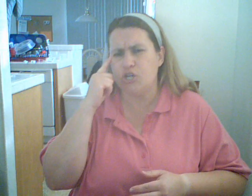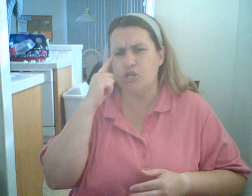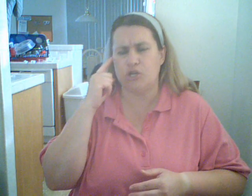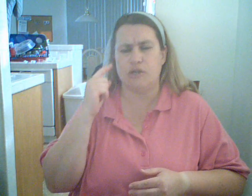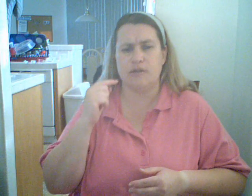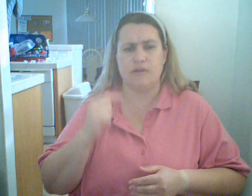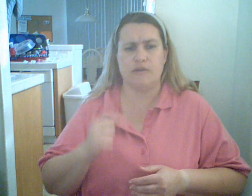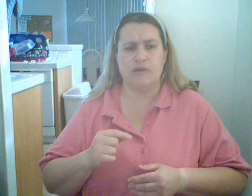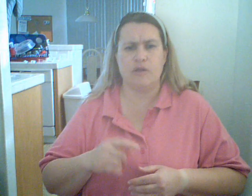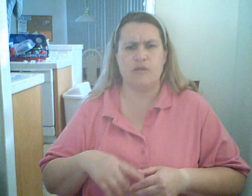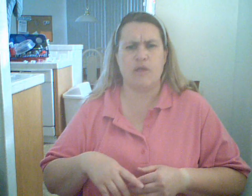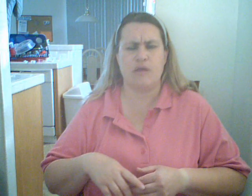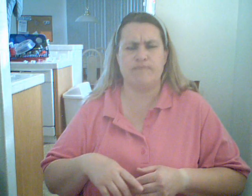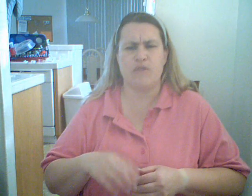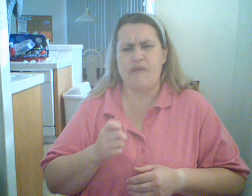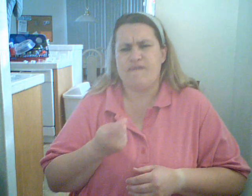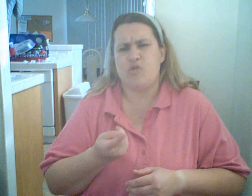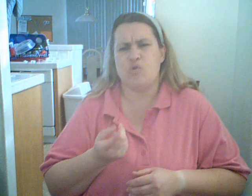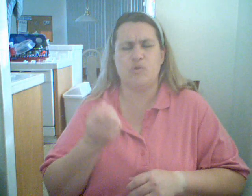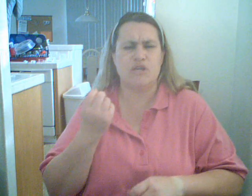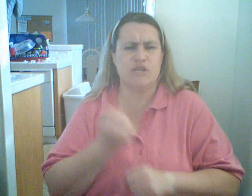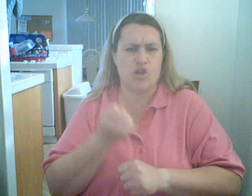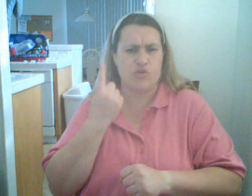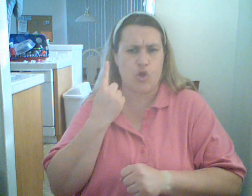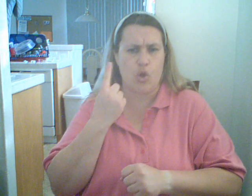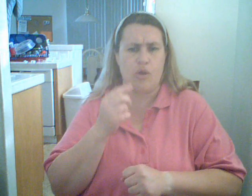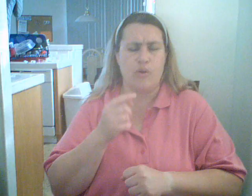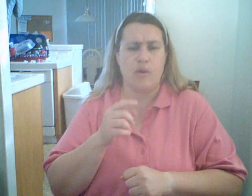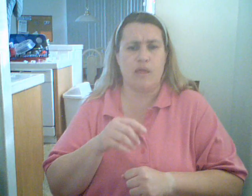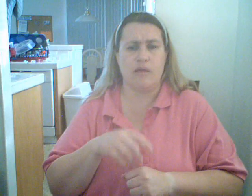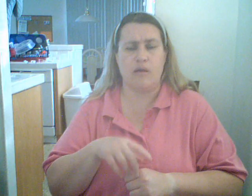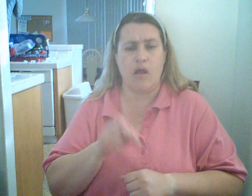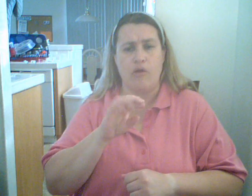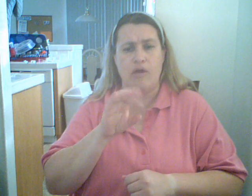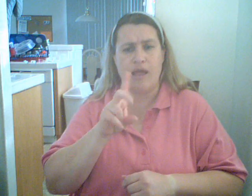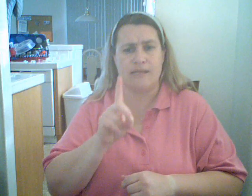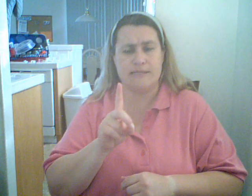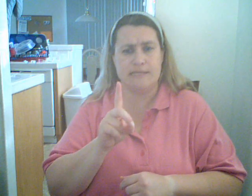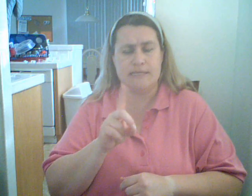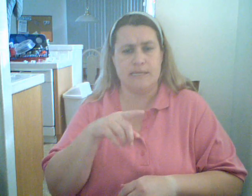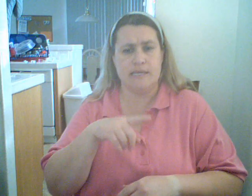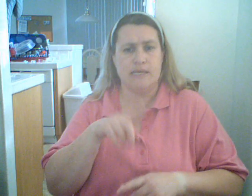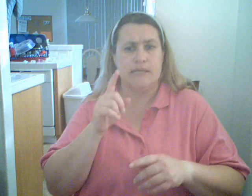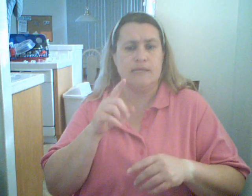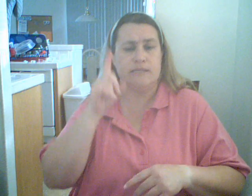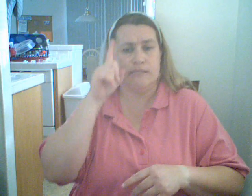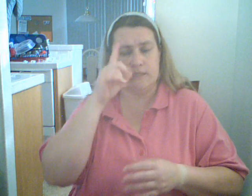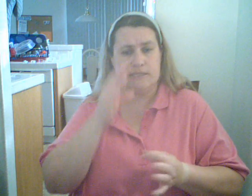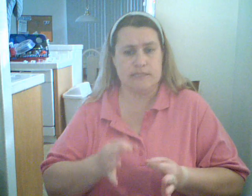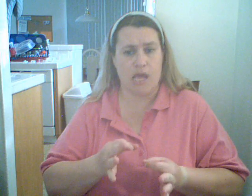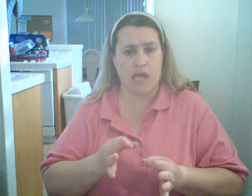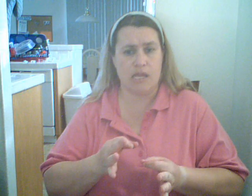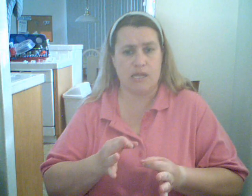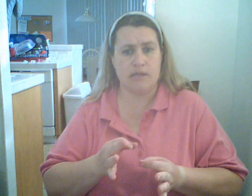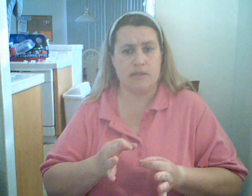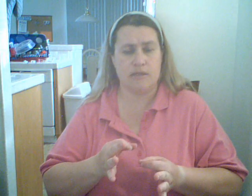A few years ago, RID decided that they would enact an educational requirement to be able to take the performance